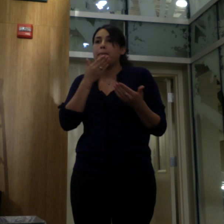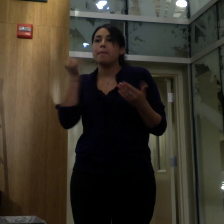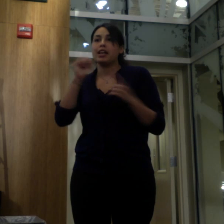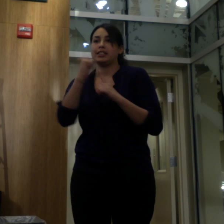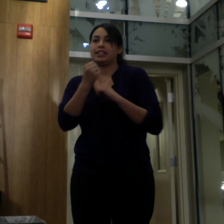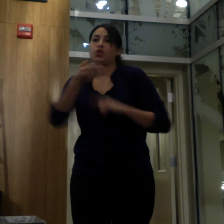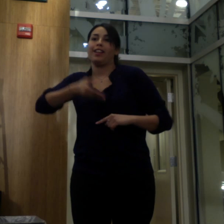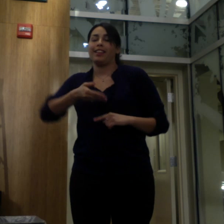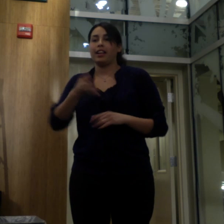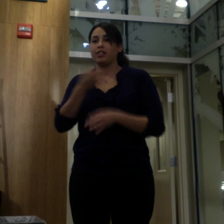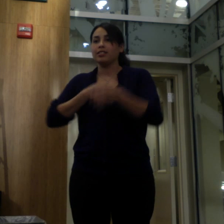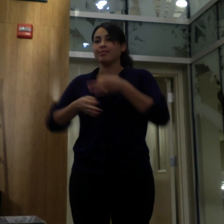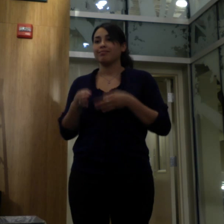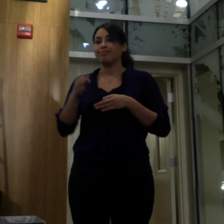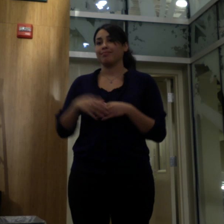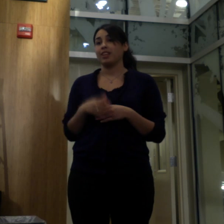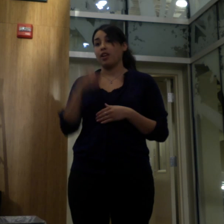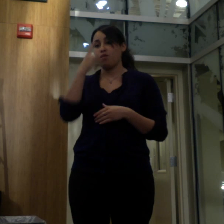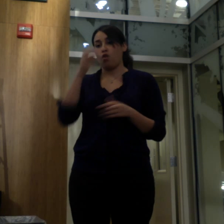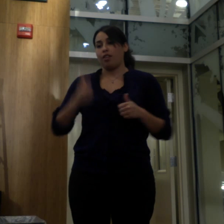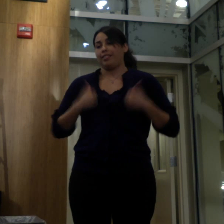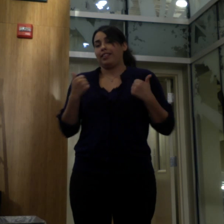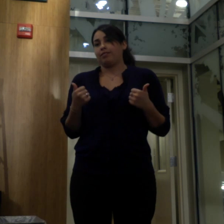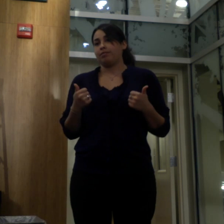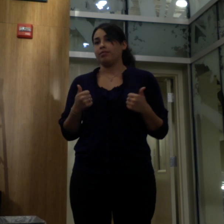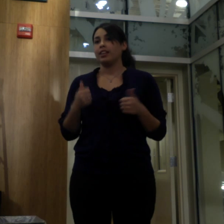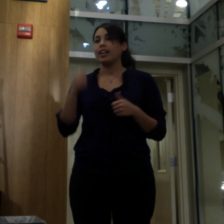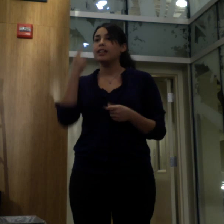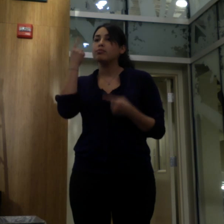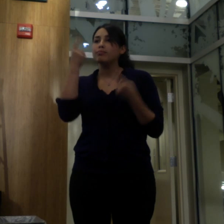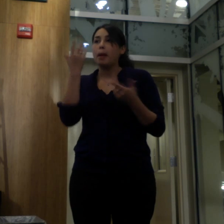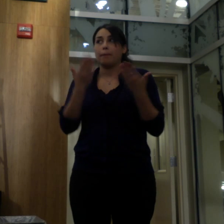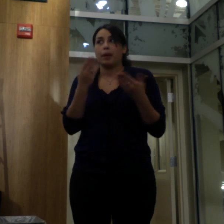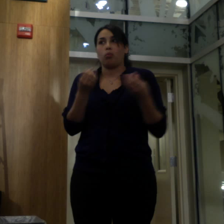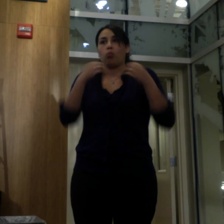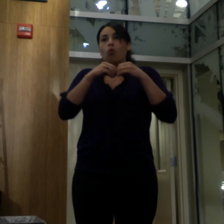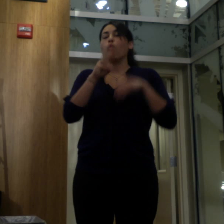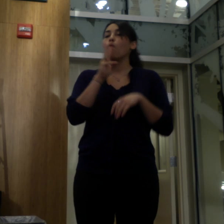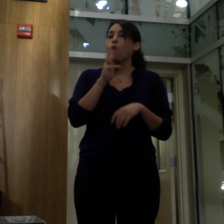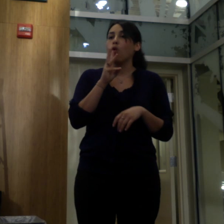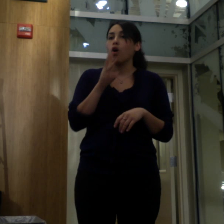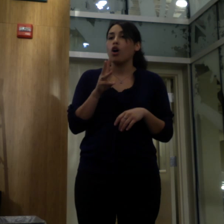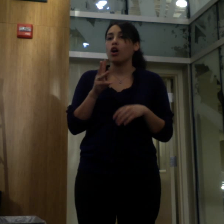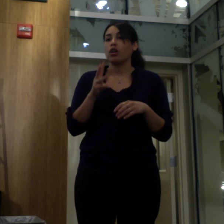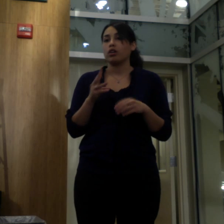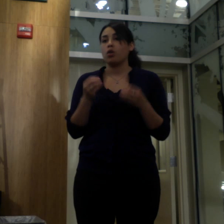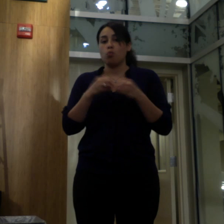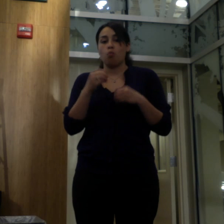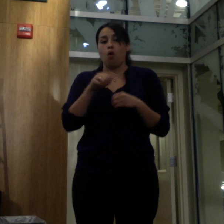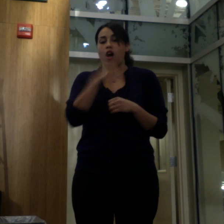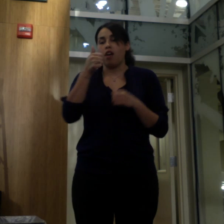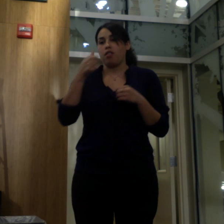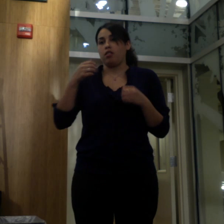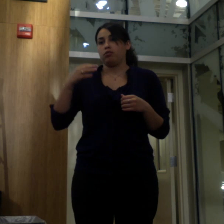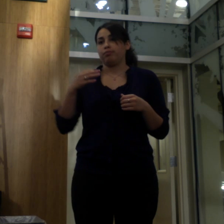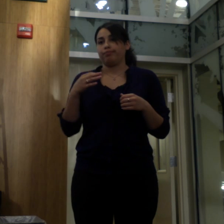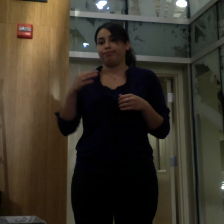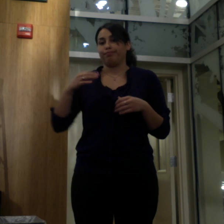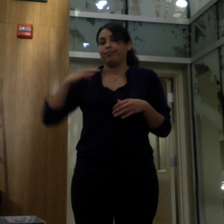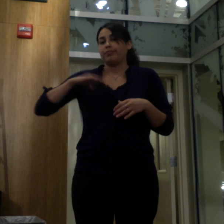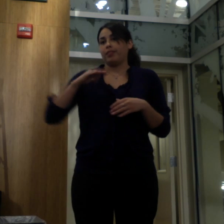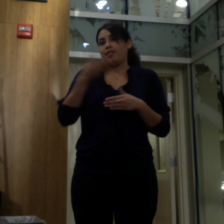situation for making a living, thinking that there's more water, more resources. Water refugees,